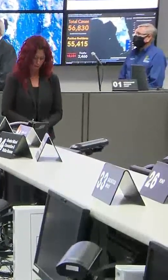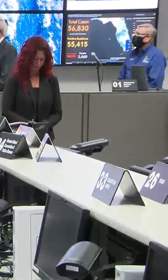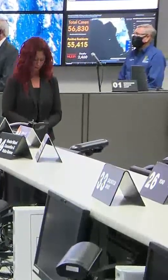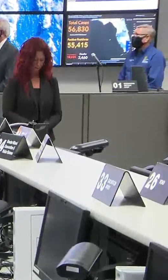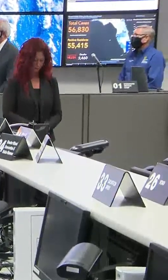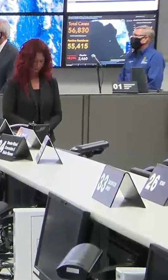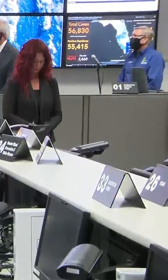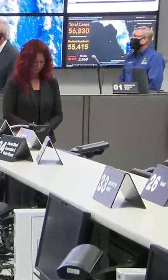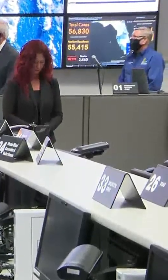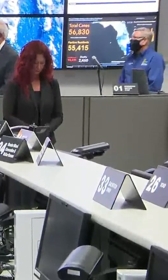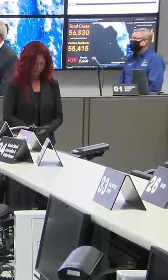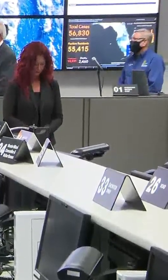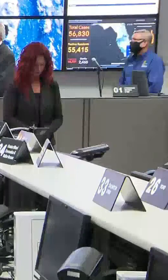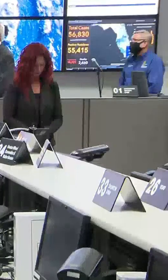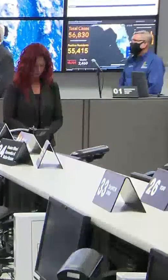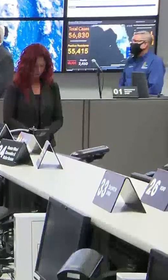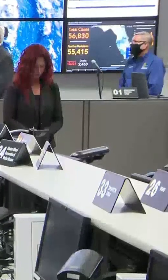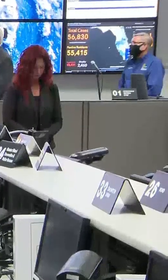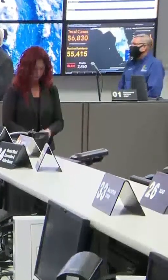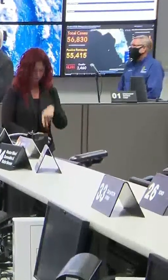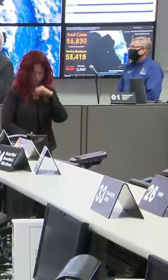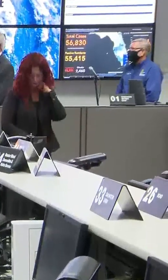Benjamin, please come here.